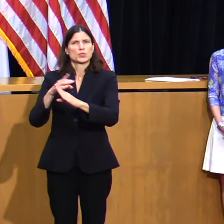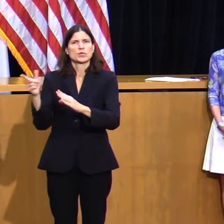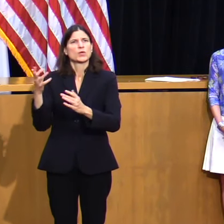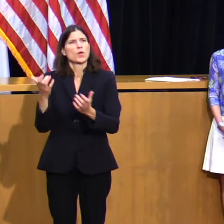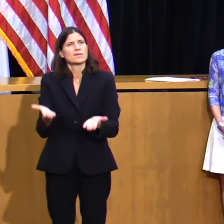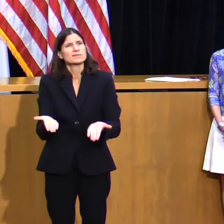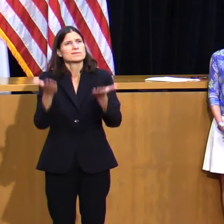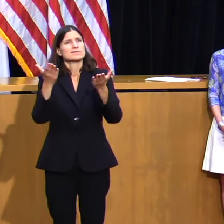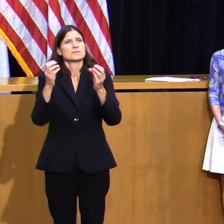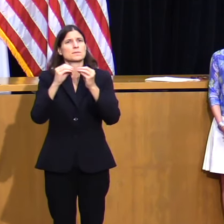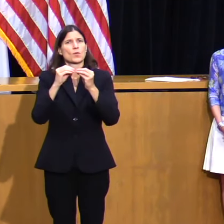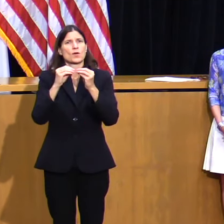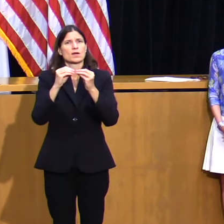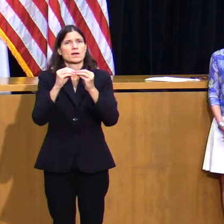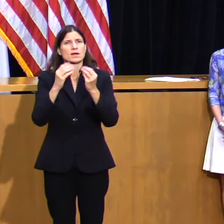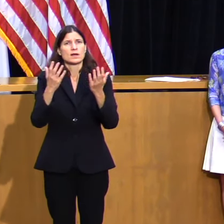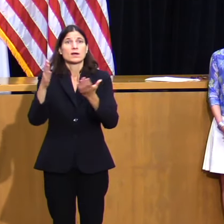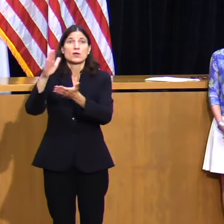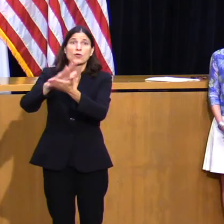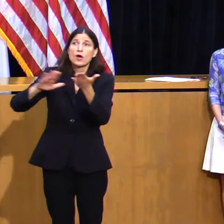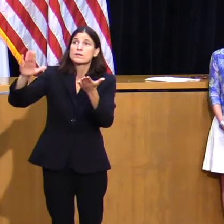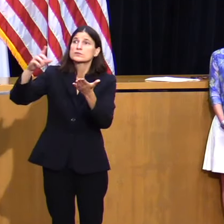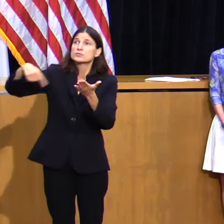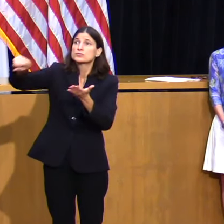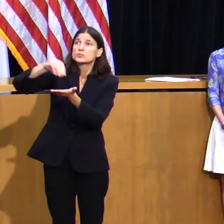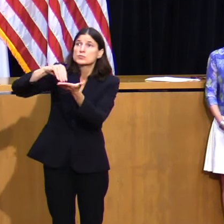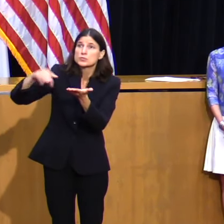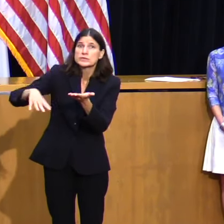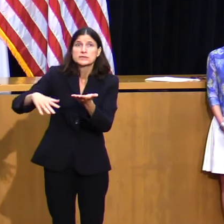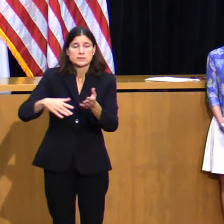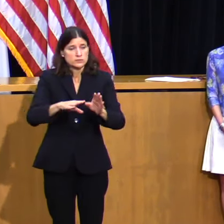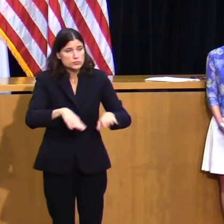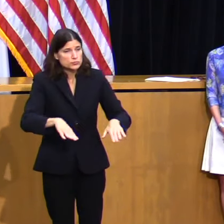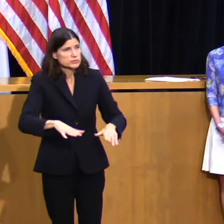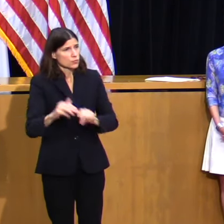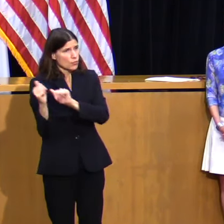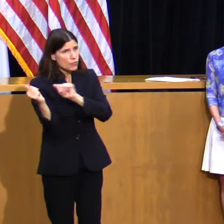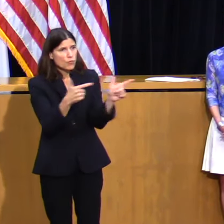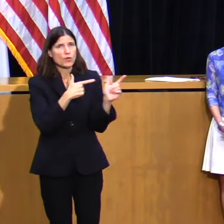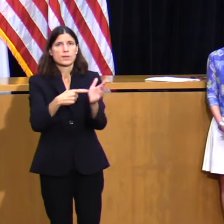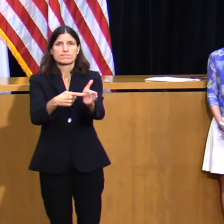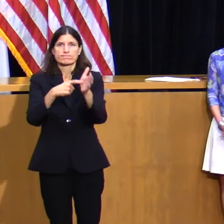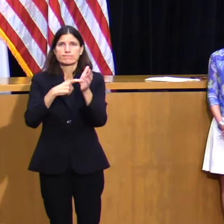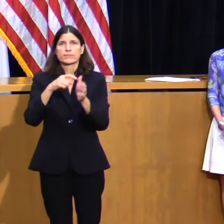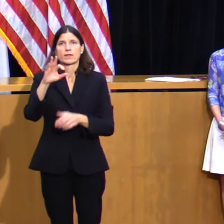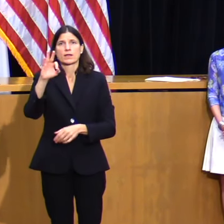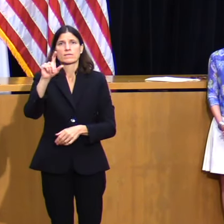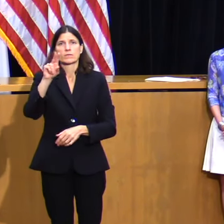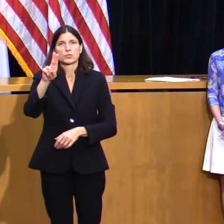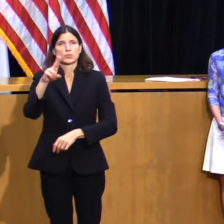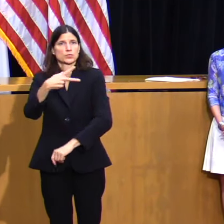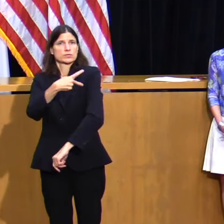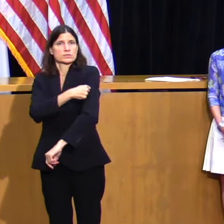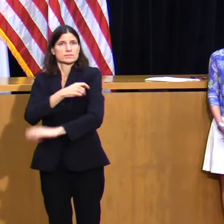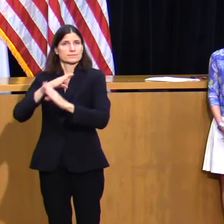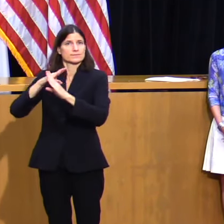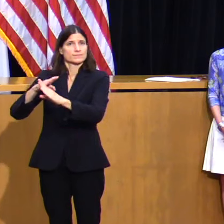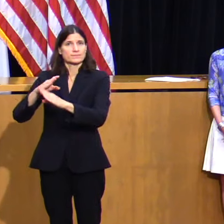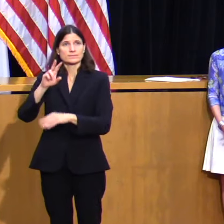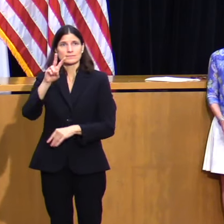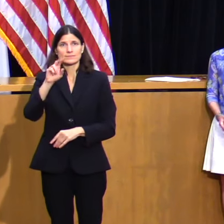college kids to play in this space would be a good thing. And the federal government bought a ton of extra flu vaccine this